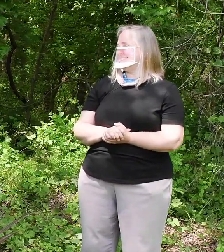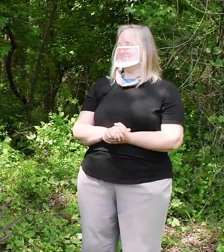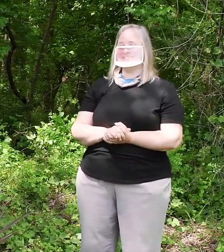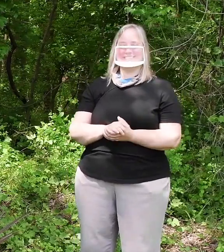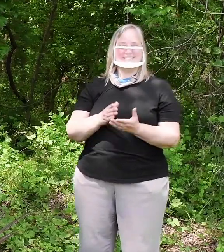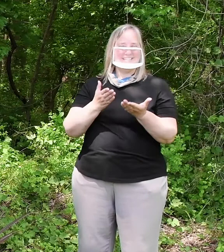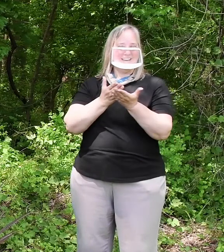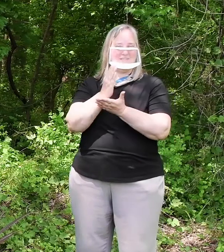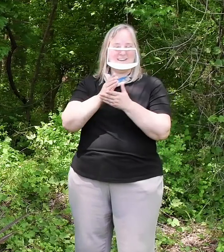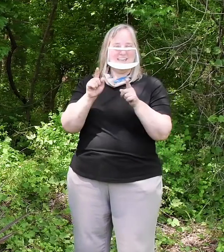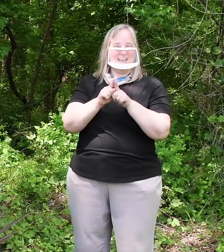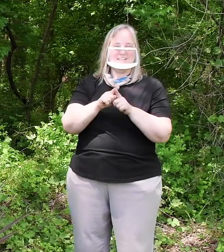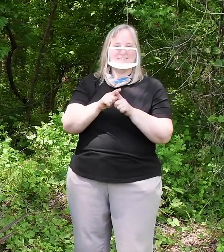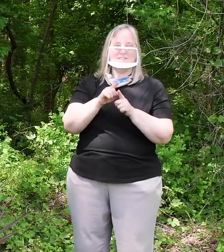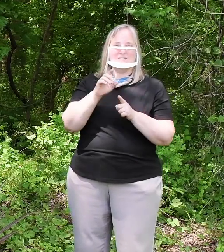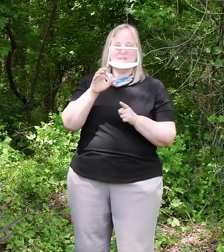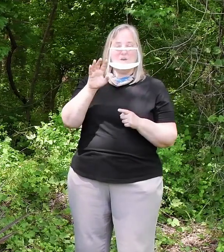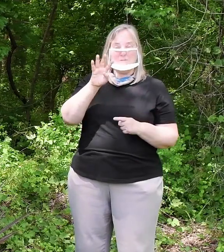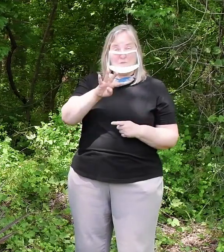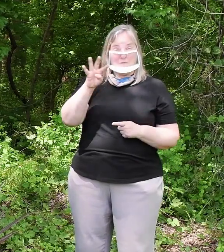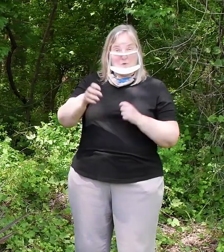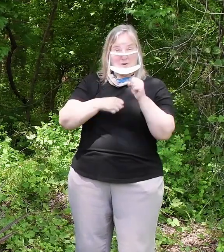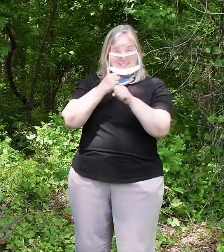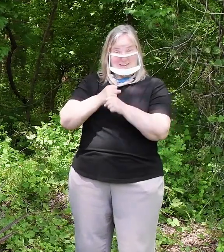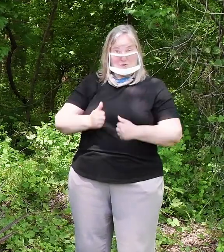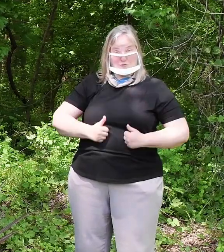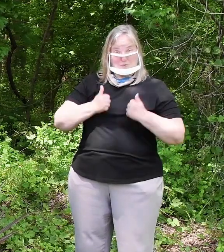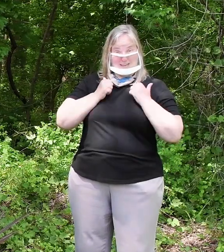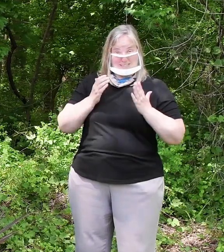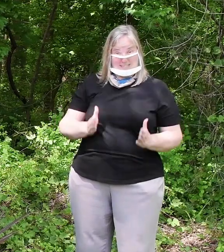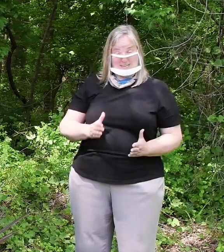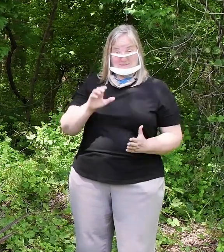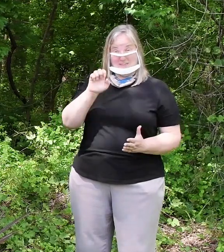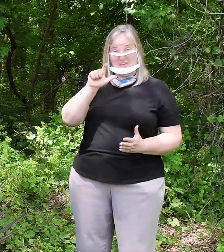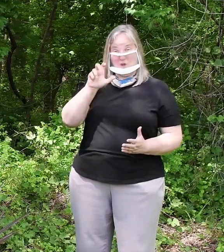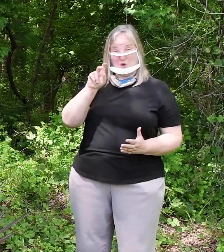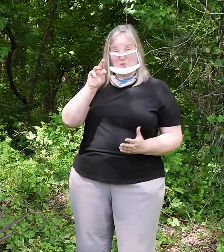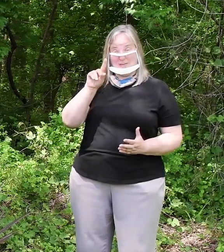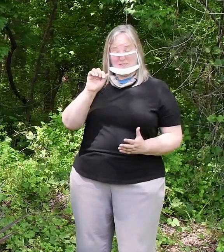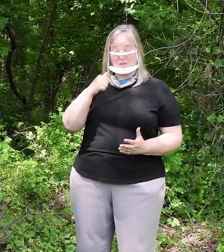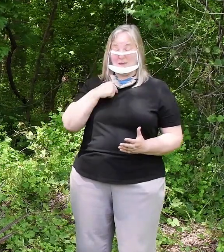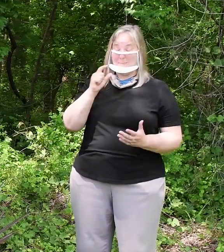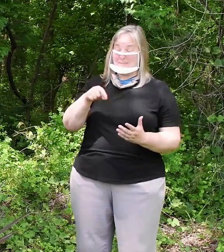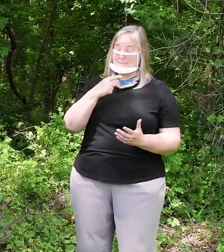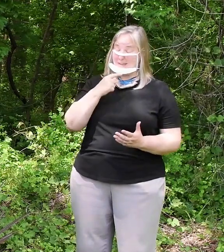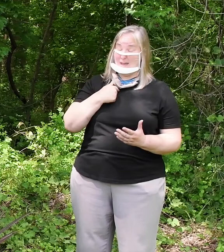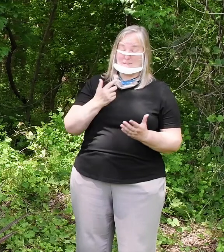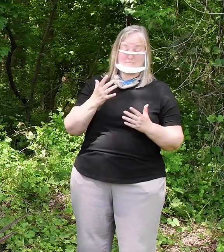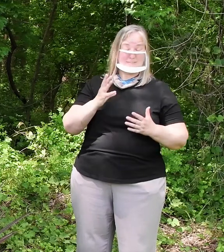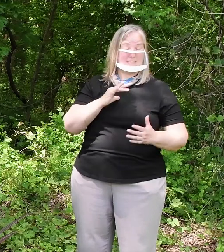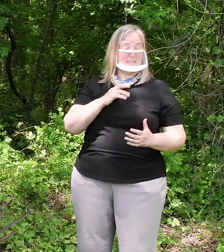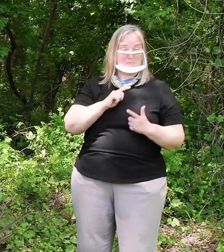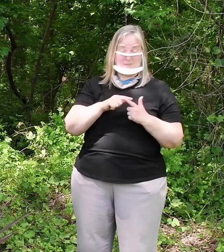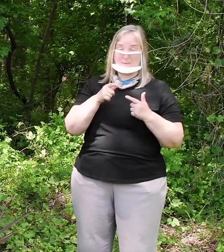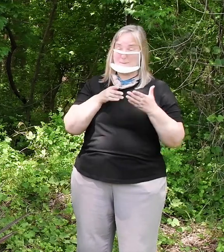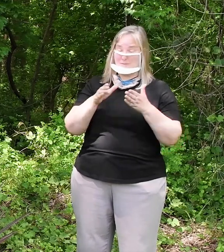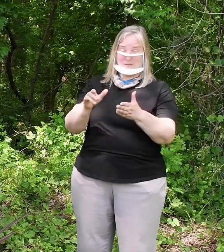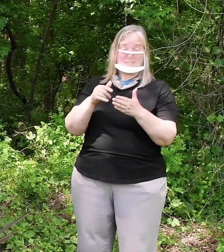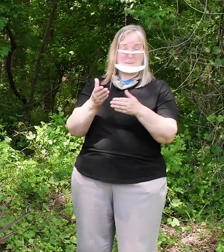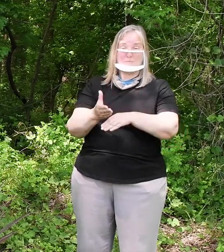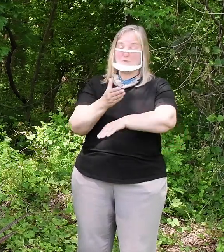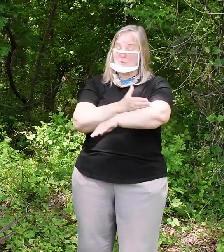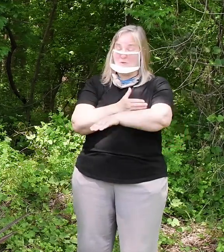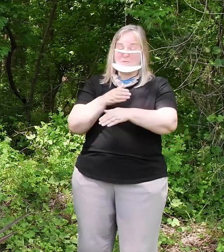All right, as a 44-year resident of Elkridge, I must say I am delighted with this Pathways Improved Access to Baltimore